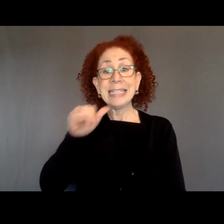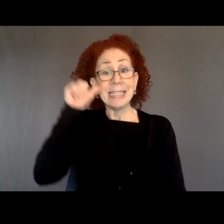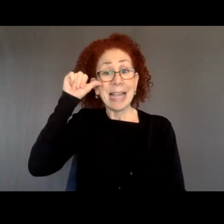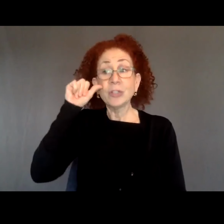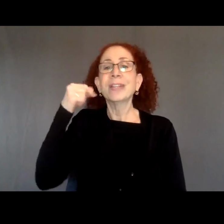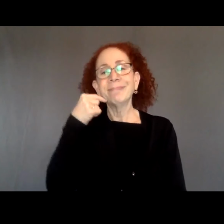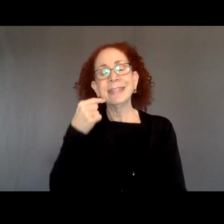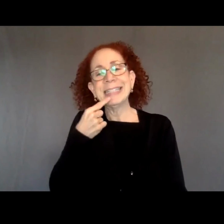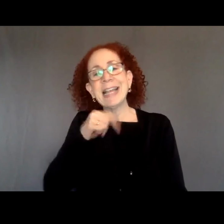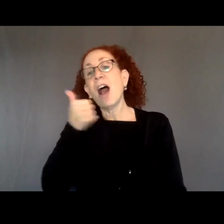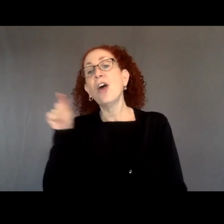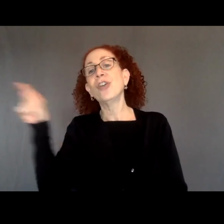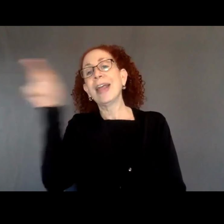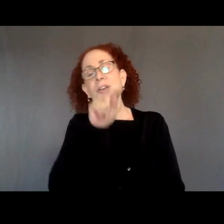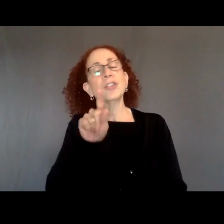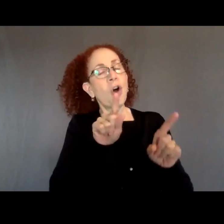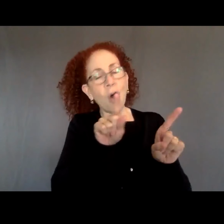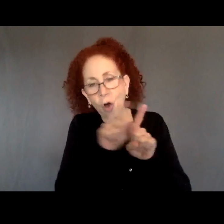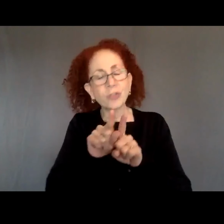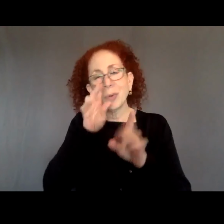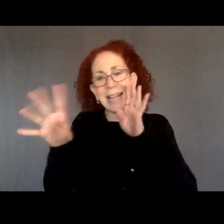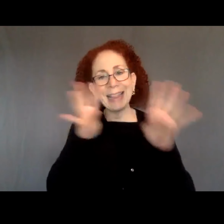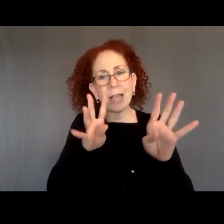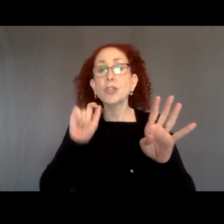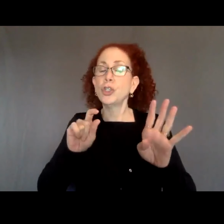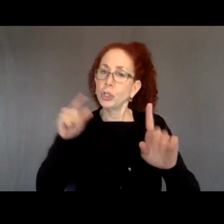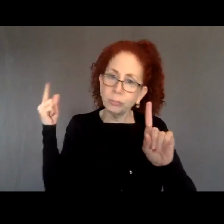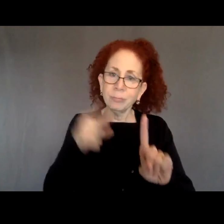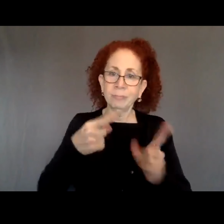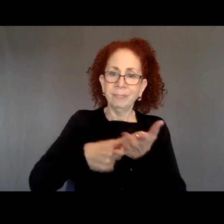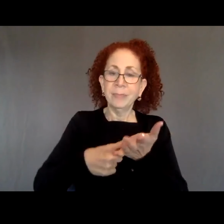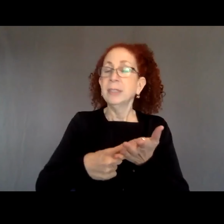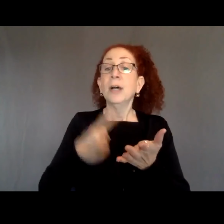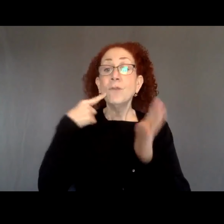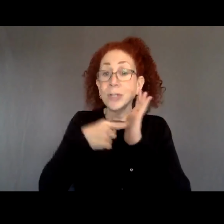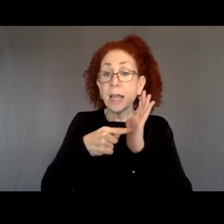often neglected in other areas where it deserves a spotlight, like constitutional law or tort law.